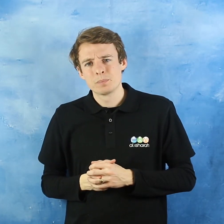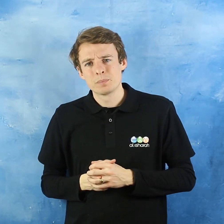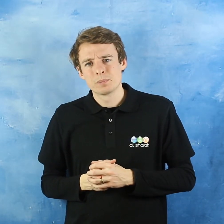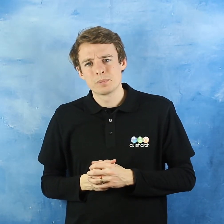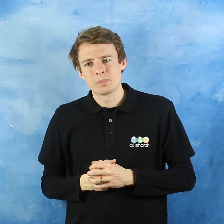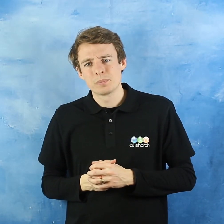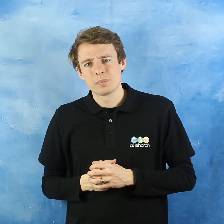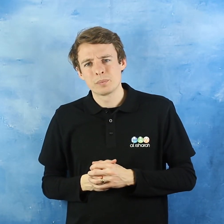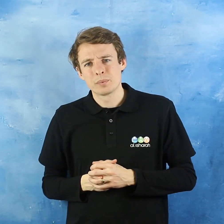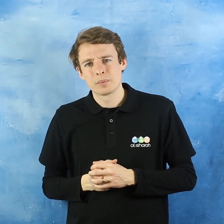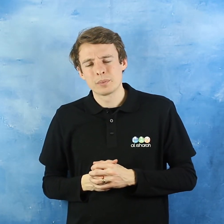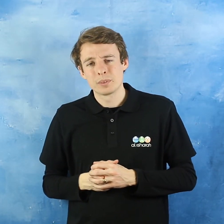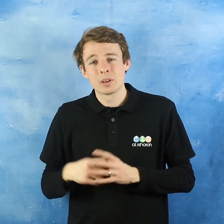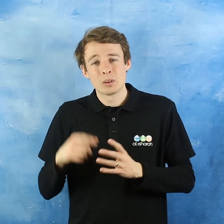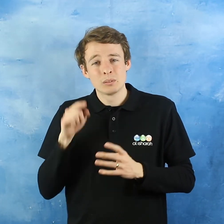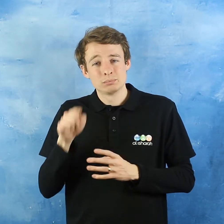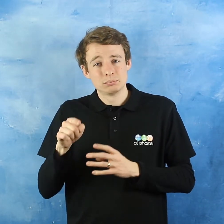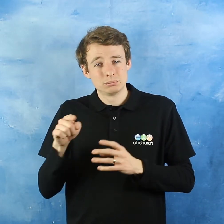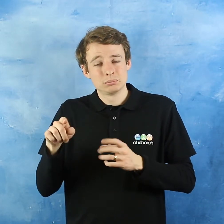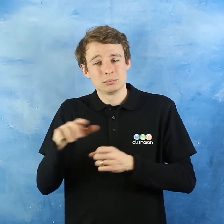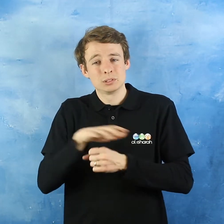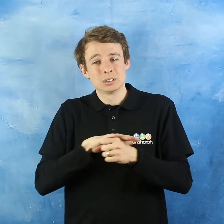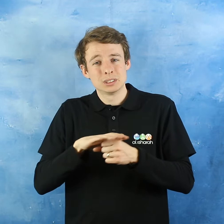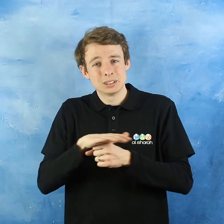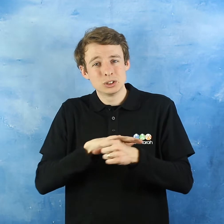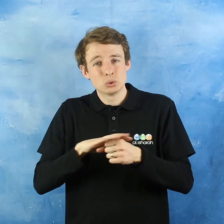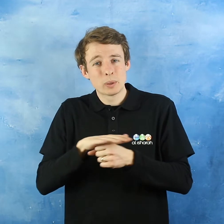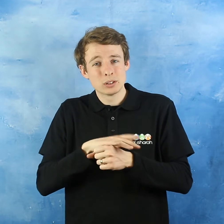And he says, Subhanallah, is not Allah is more merciful than this mother?